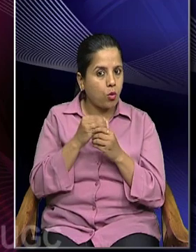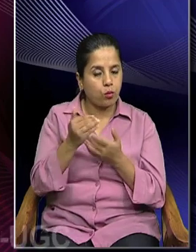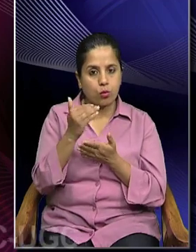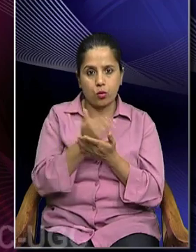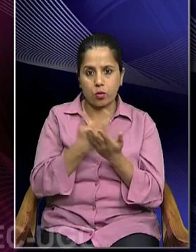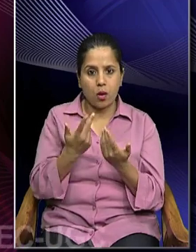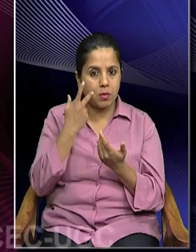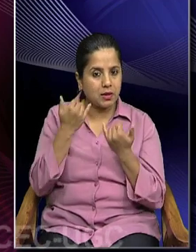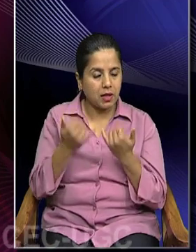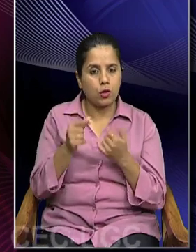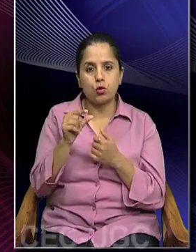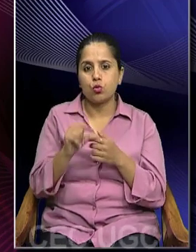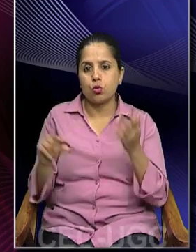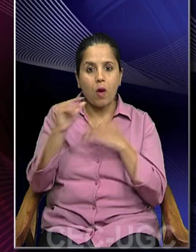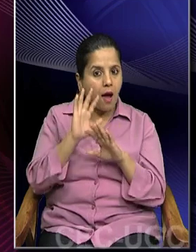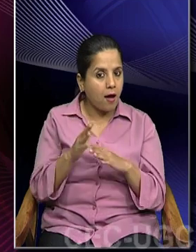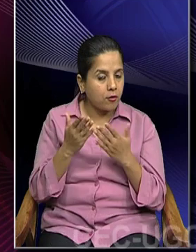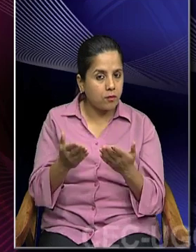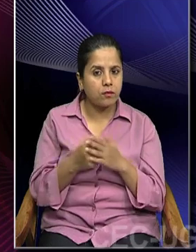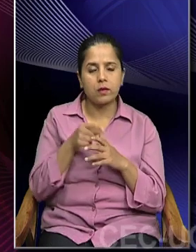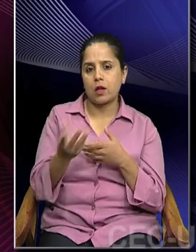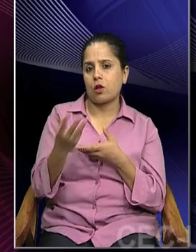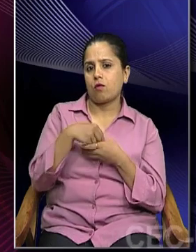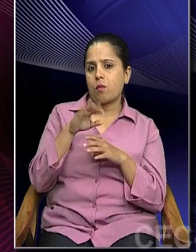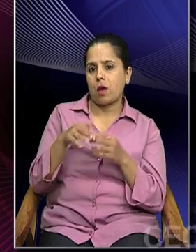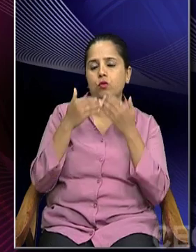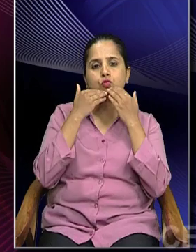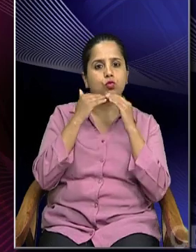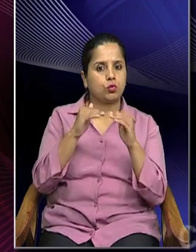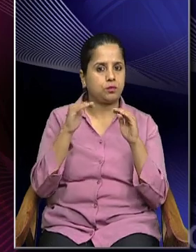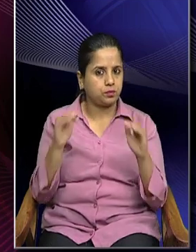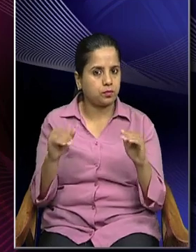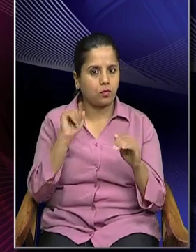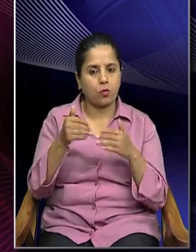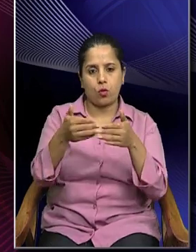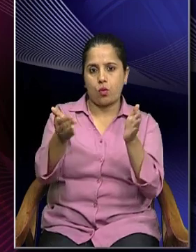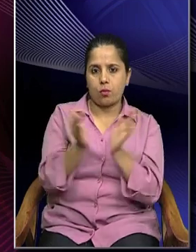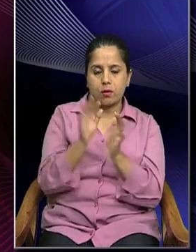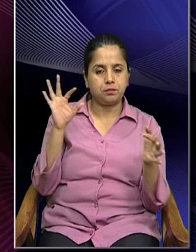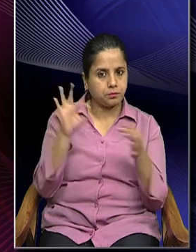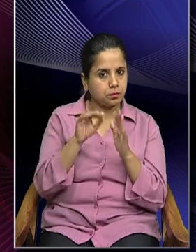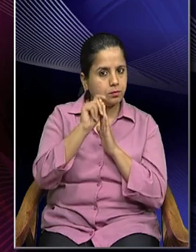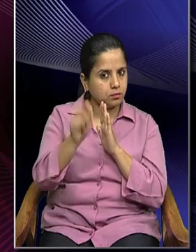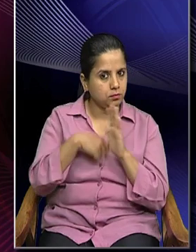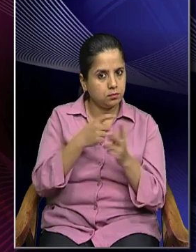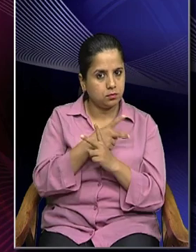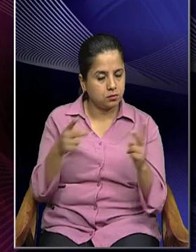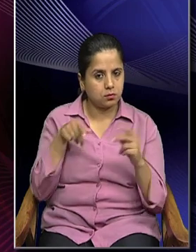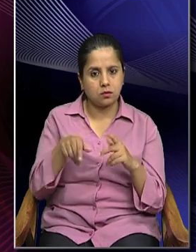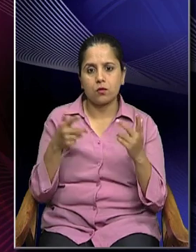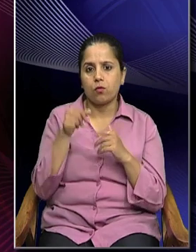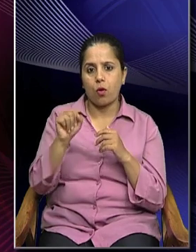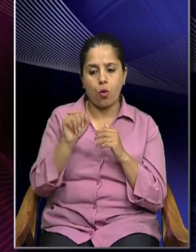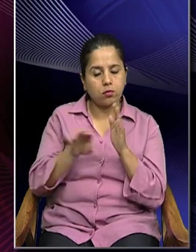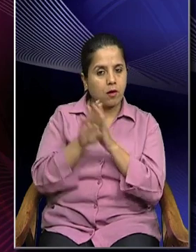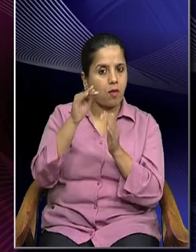at this university, it involves the students in the community-based projects where they develop